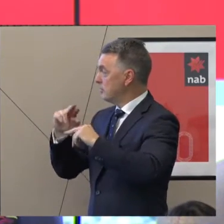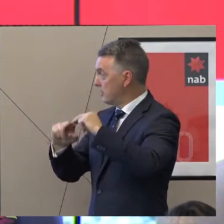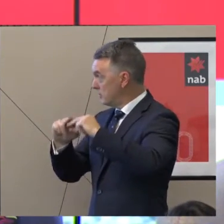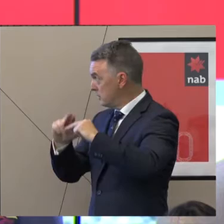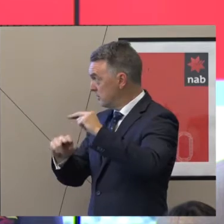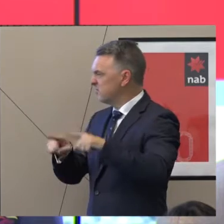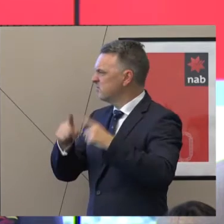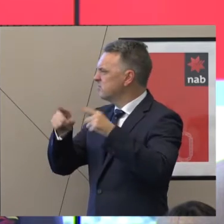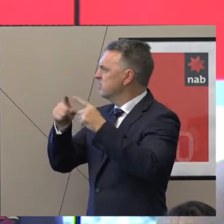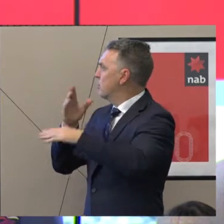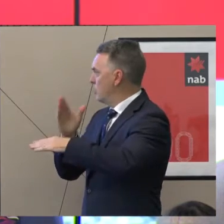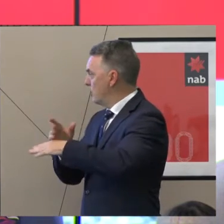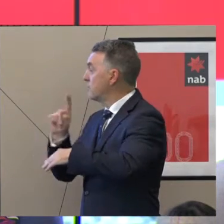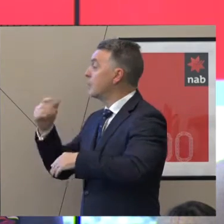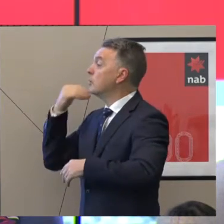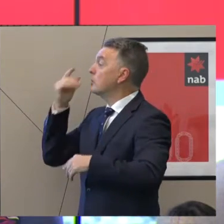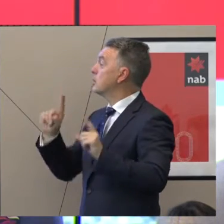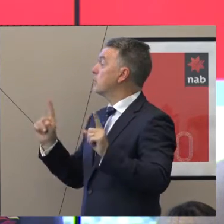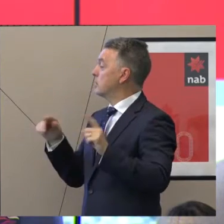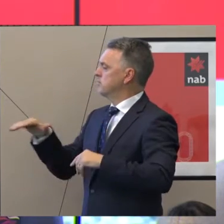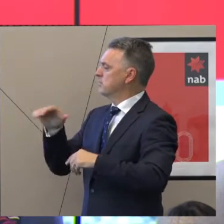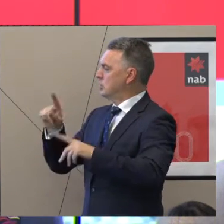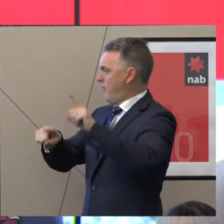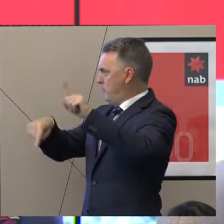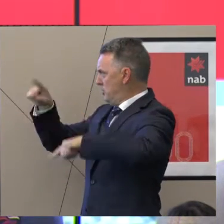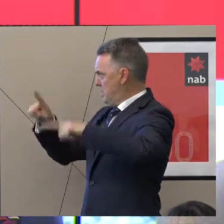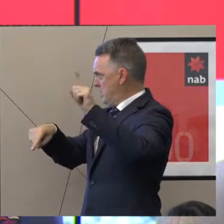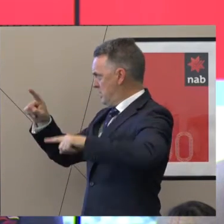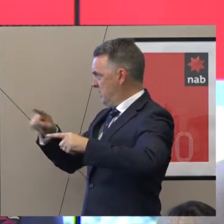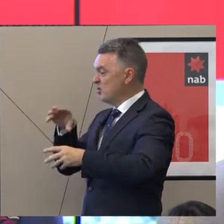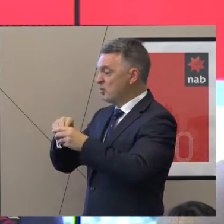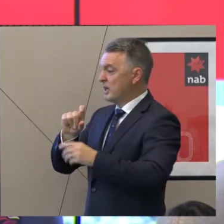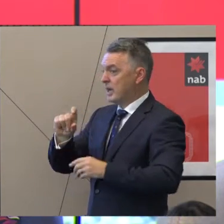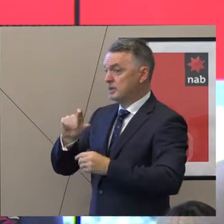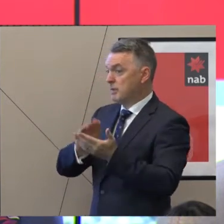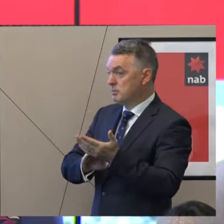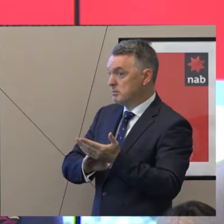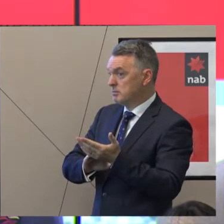various capacities, but always in the field of diversity, including case management,